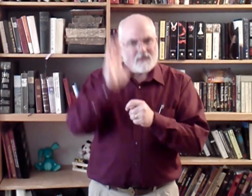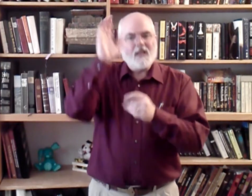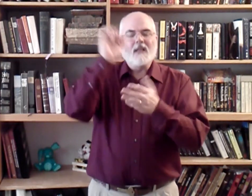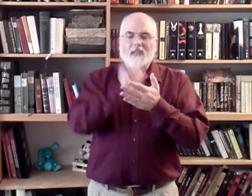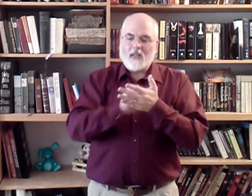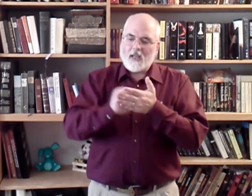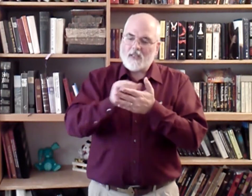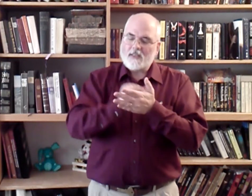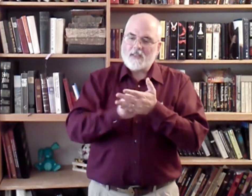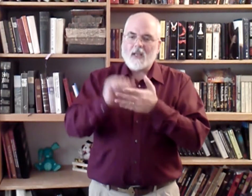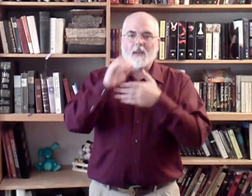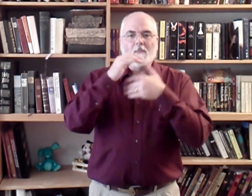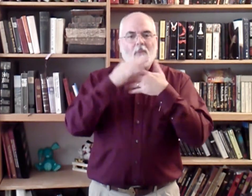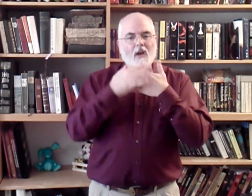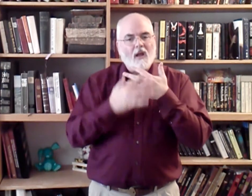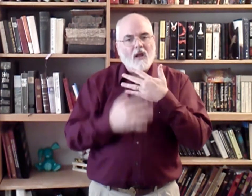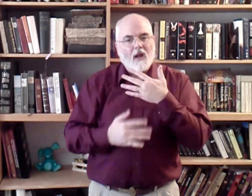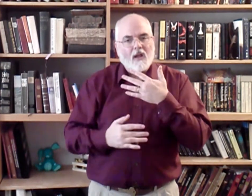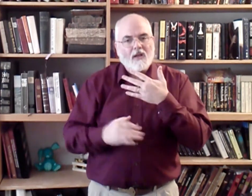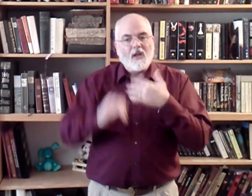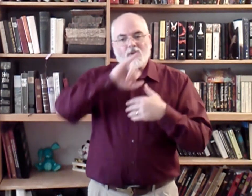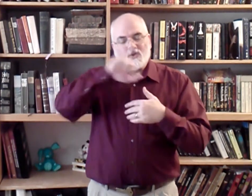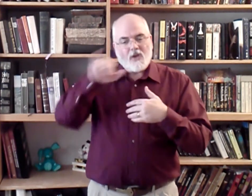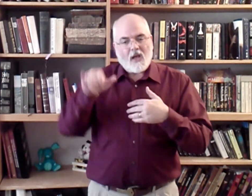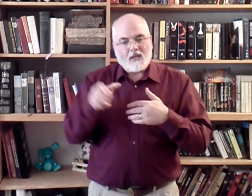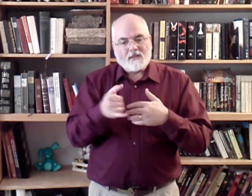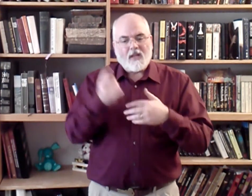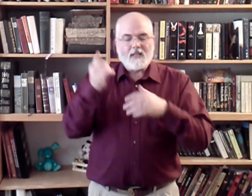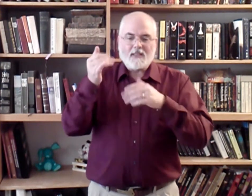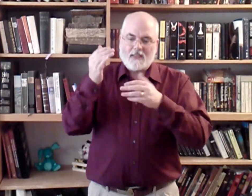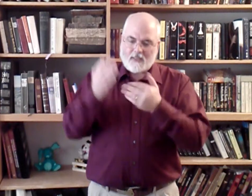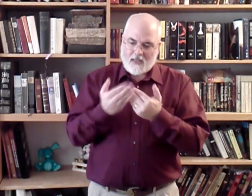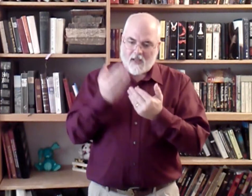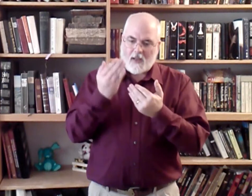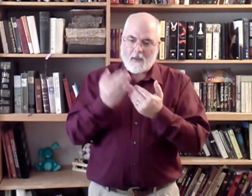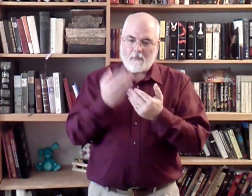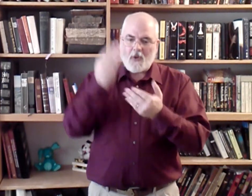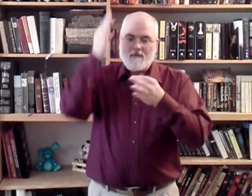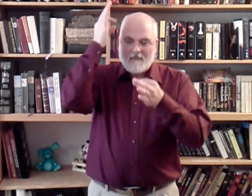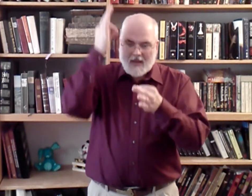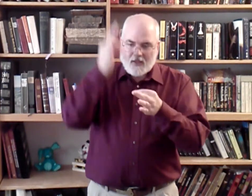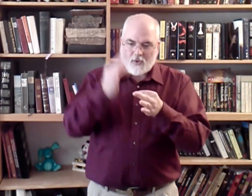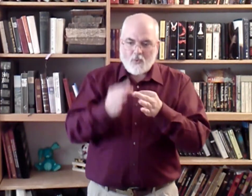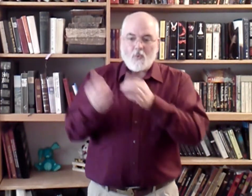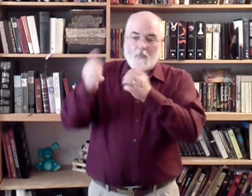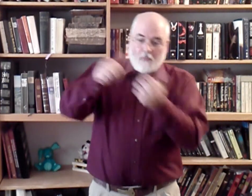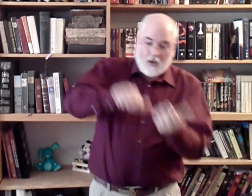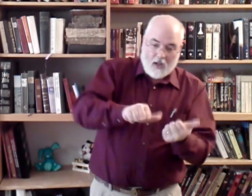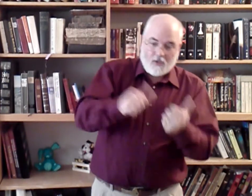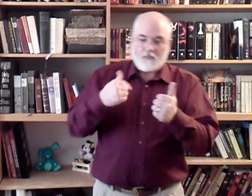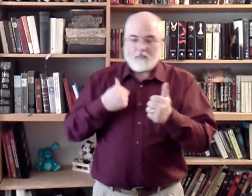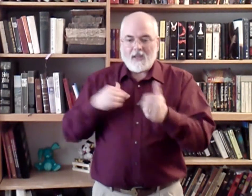His cleansing blood! Just in simple faith to plunge me,